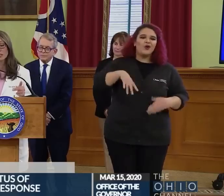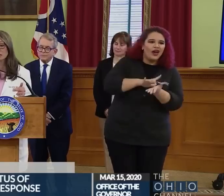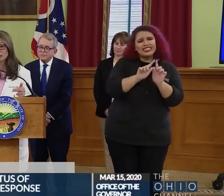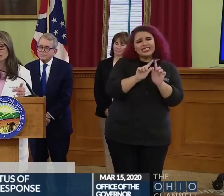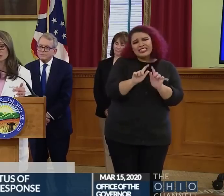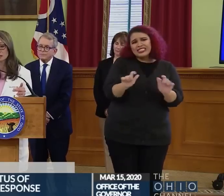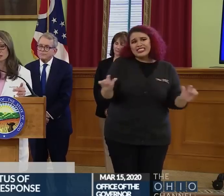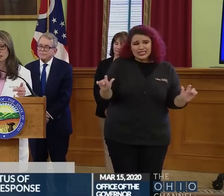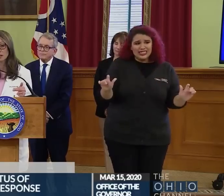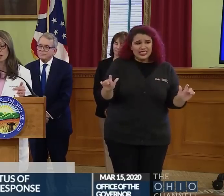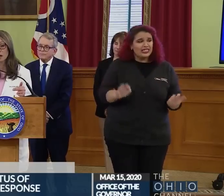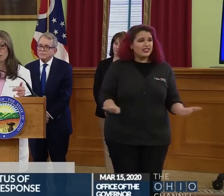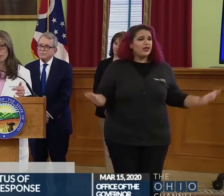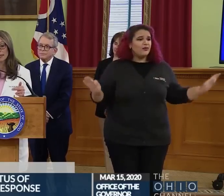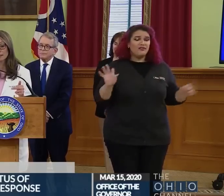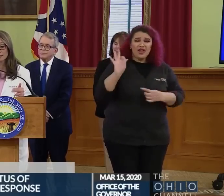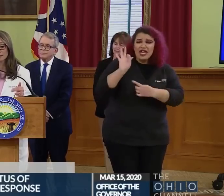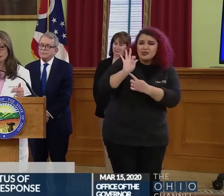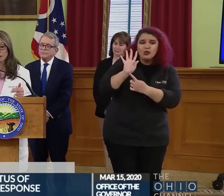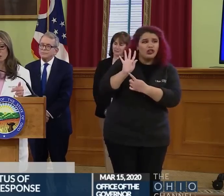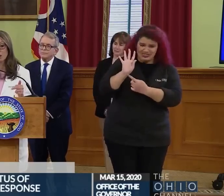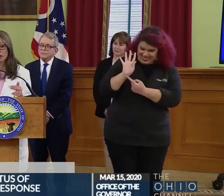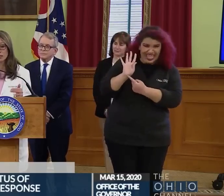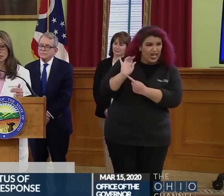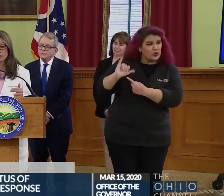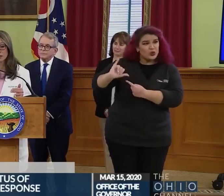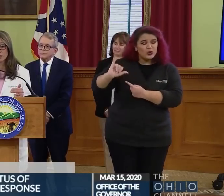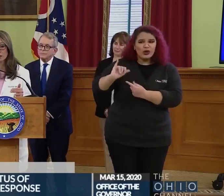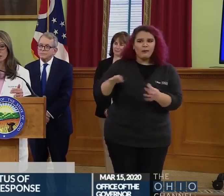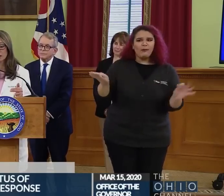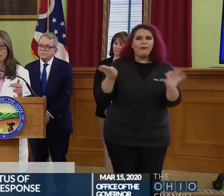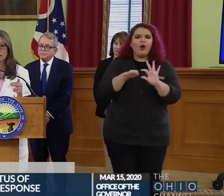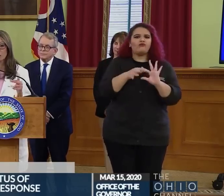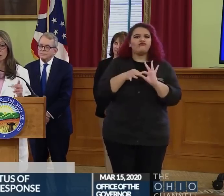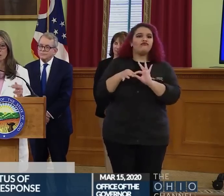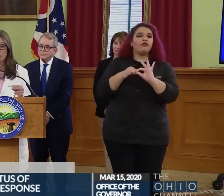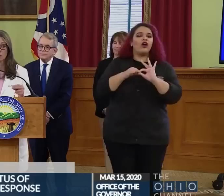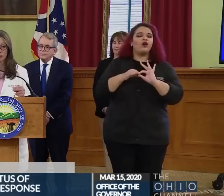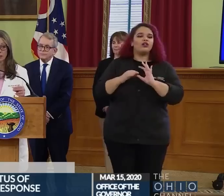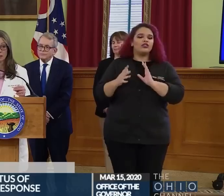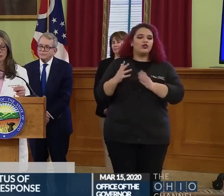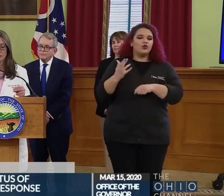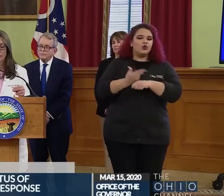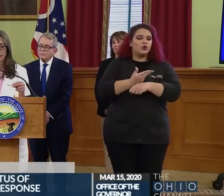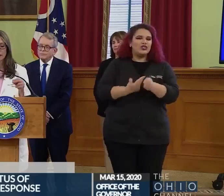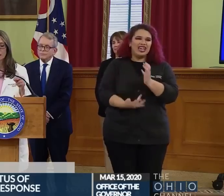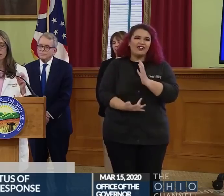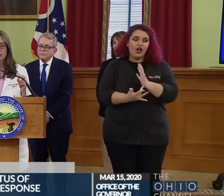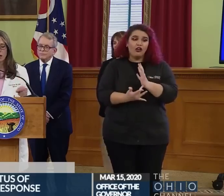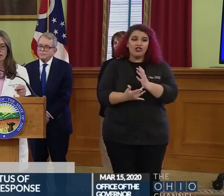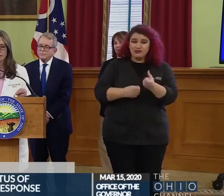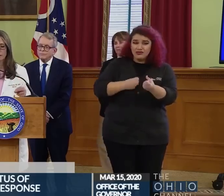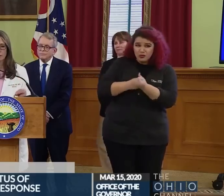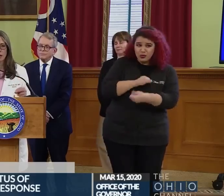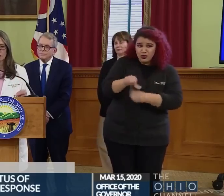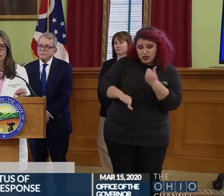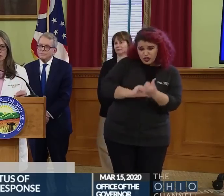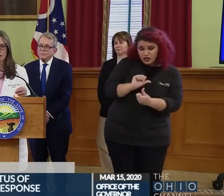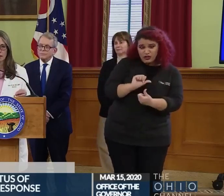we need this. This is something we will all have to get to together. And I want to make one small plea. We've got to